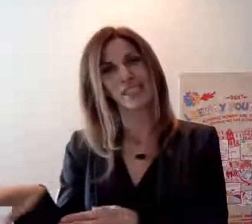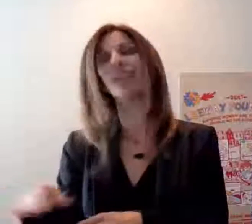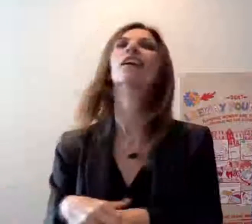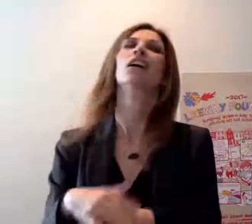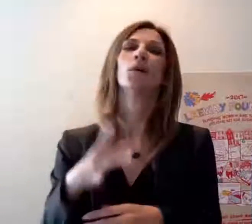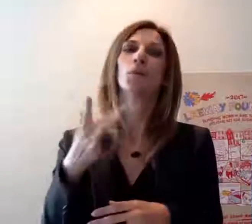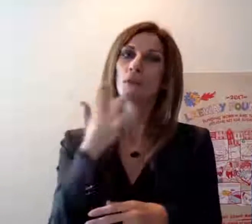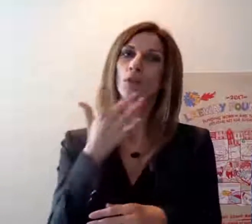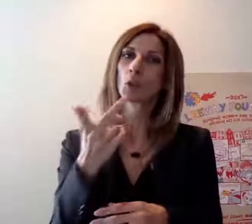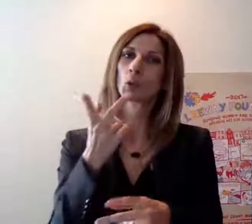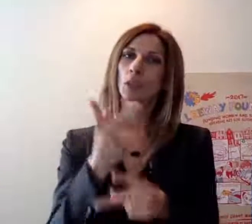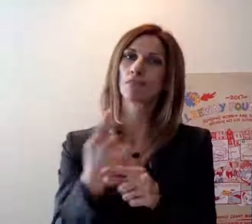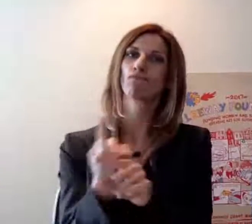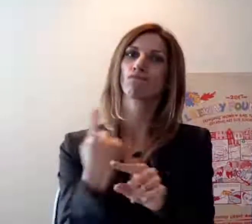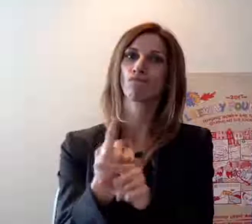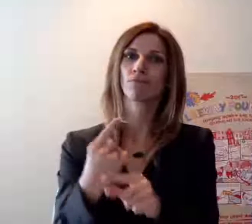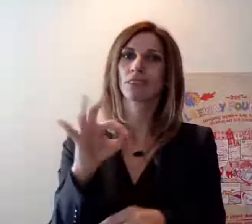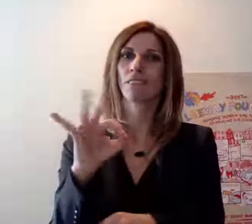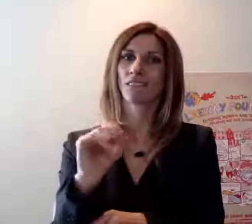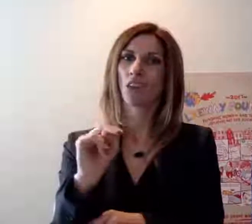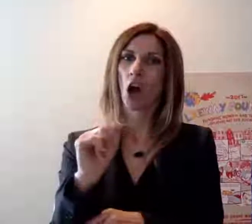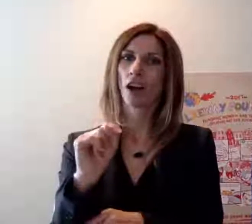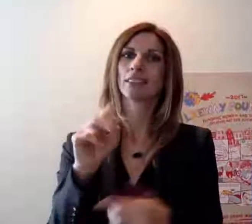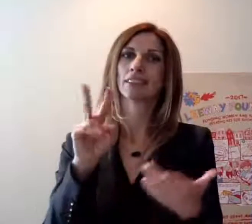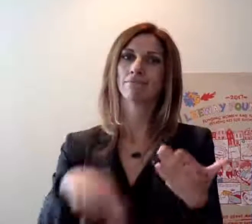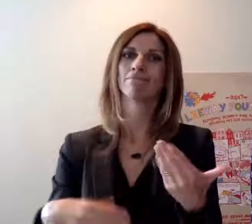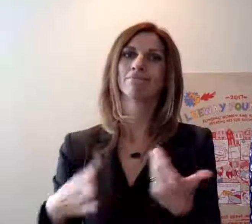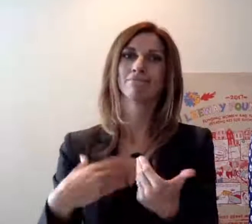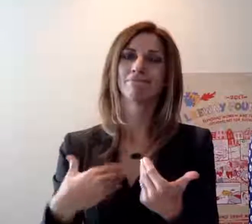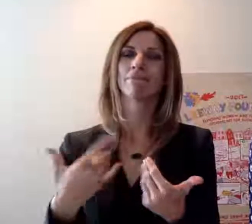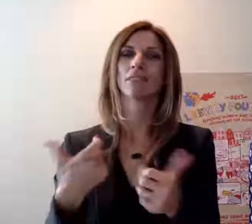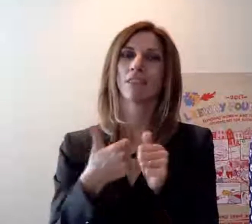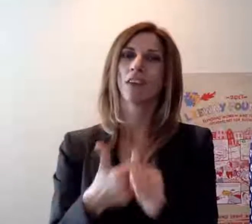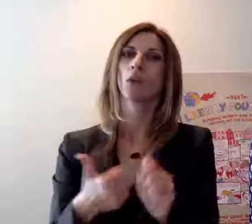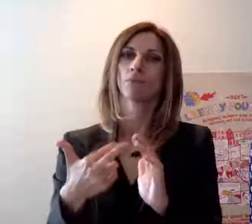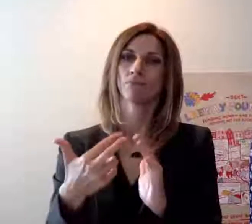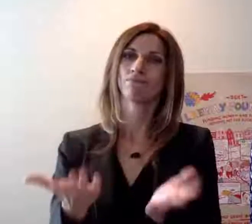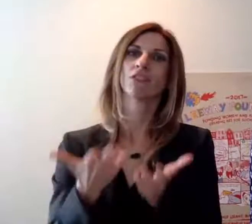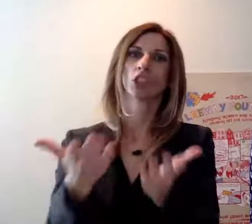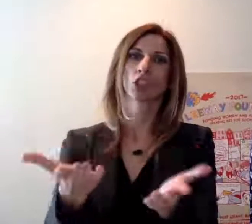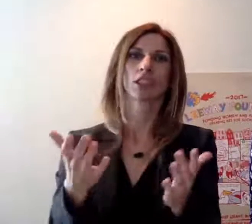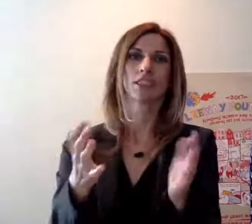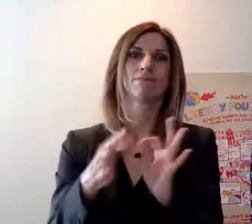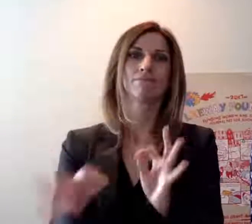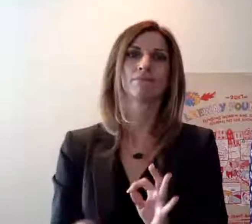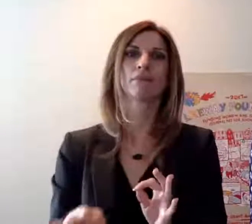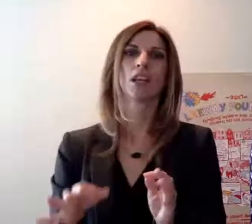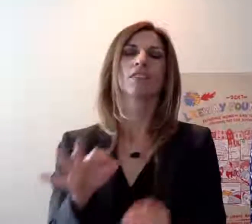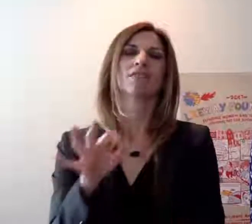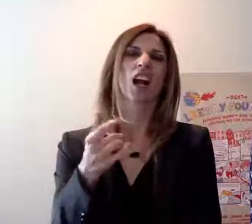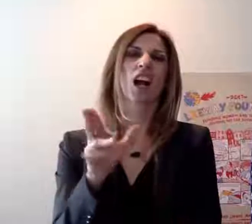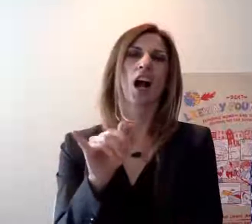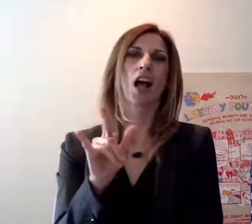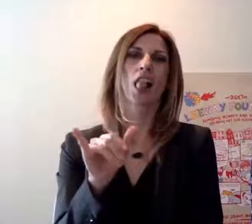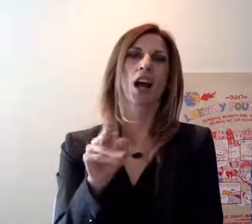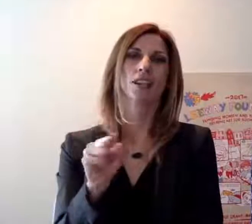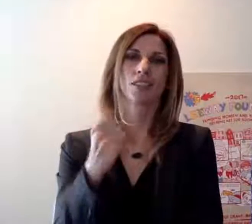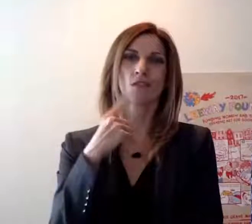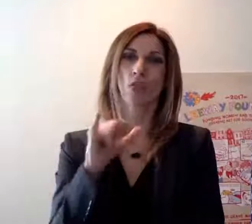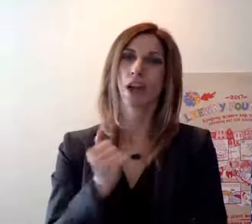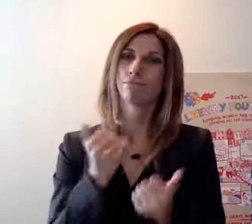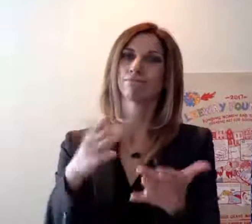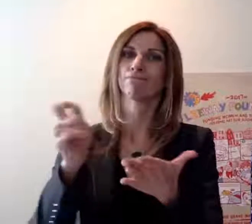it in a font that's easy on the eyes and follow the guideline formats. The format guidelines, sorry, for